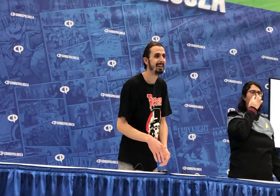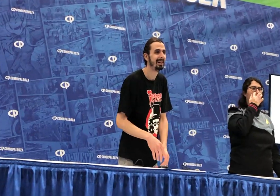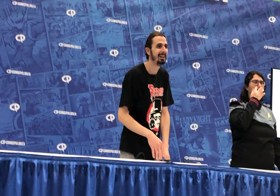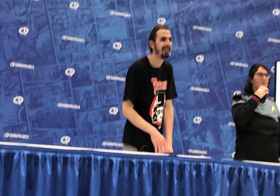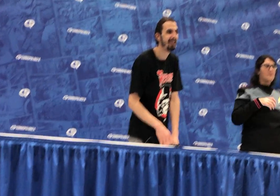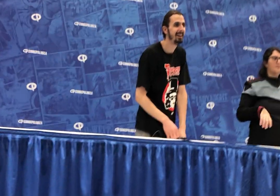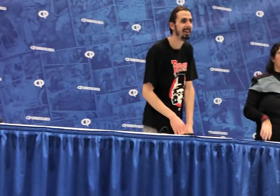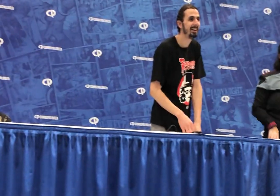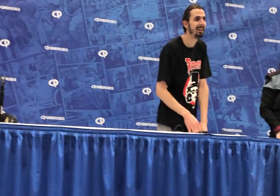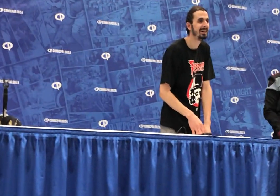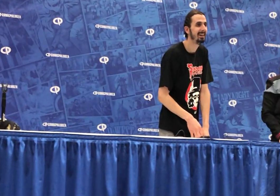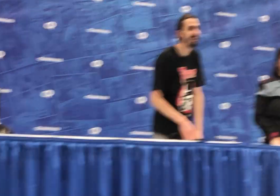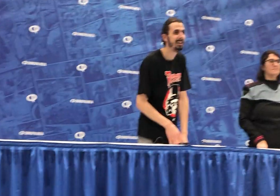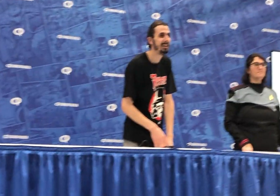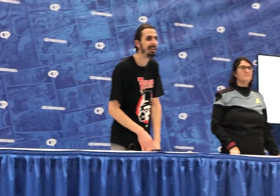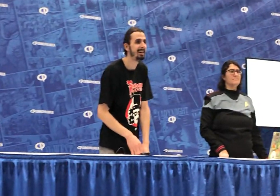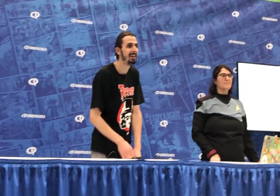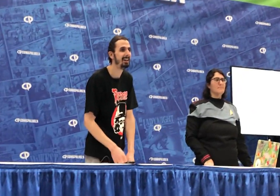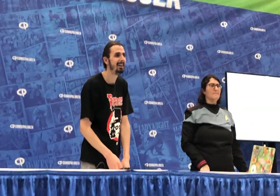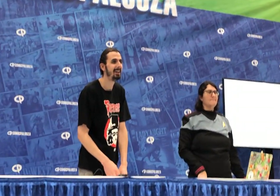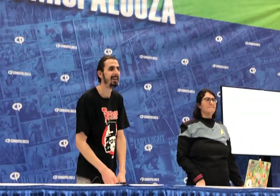Oh, Five Nights at Freddy's first, and then we'll come to yours.